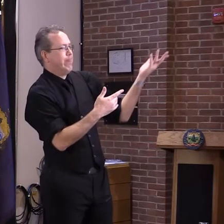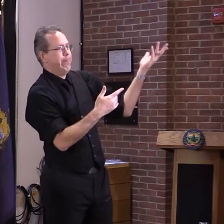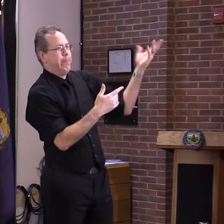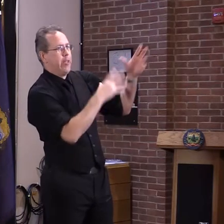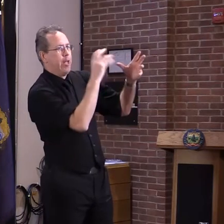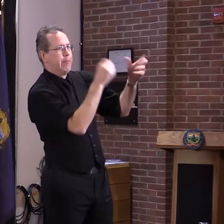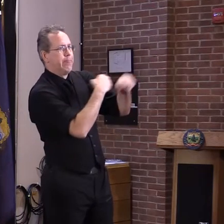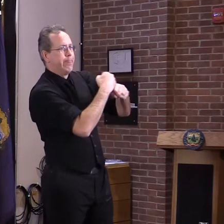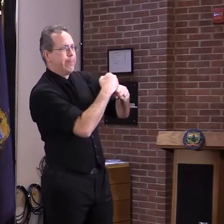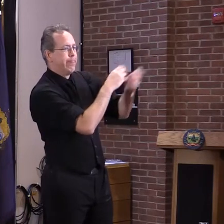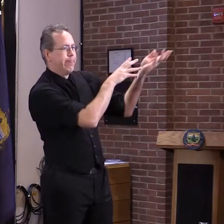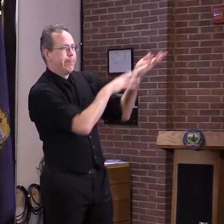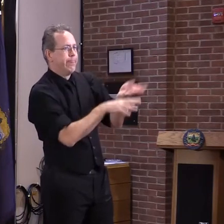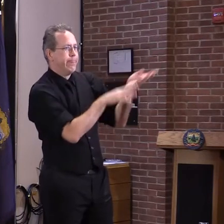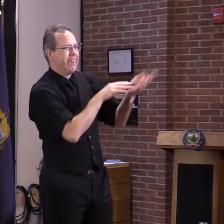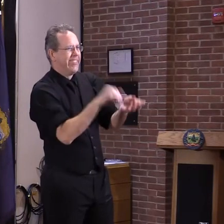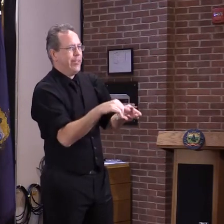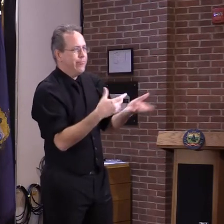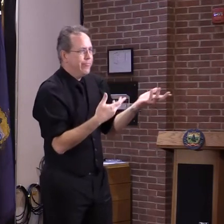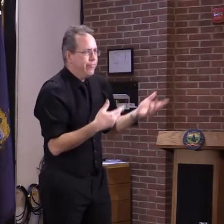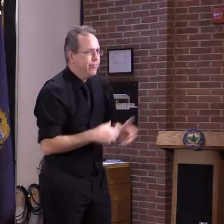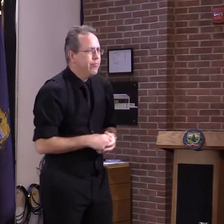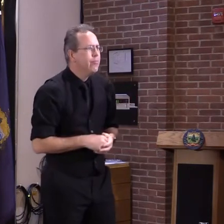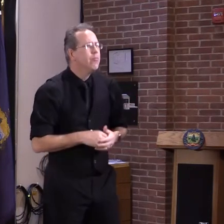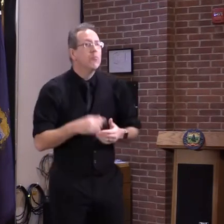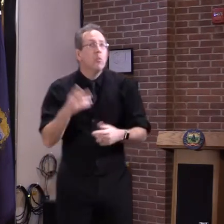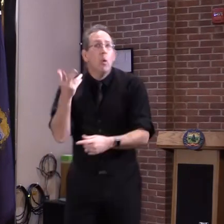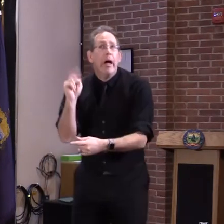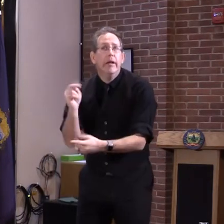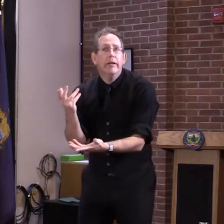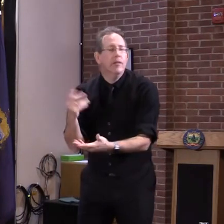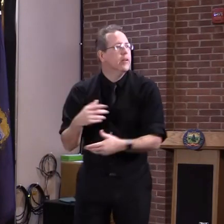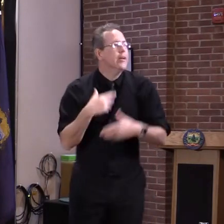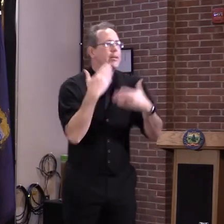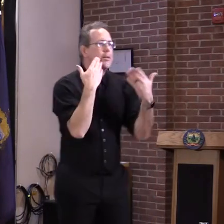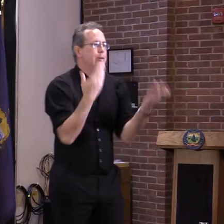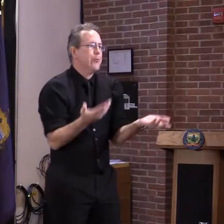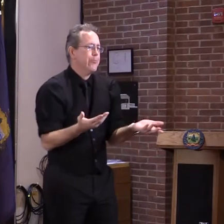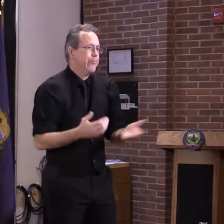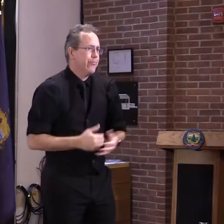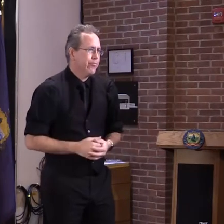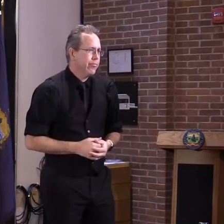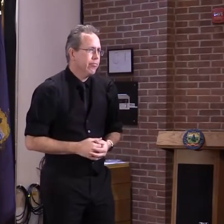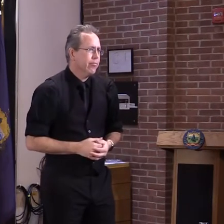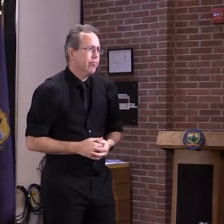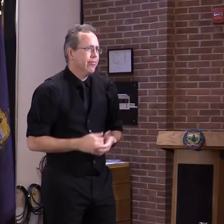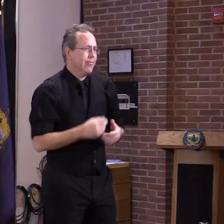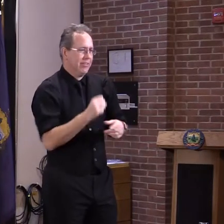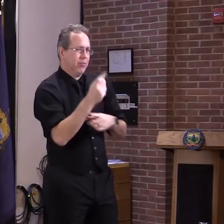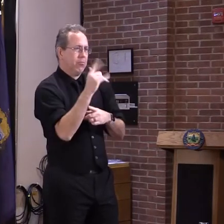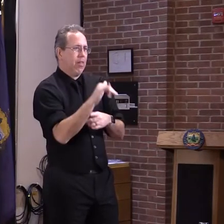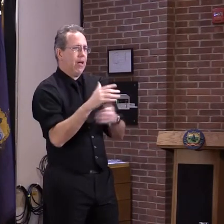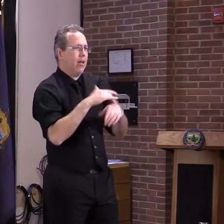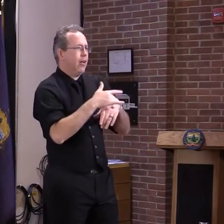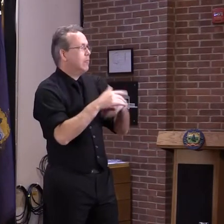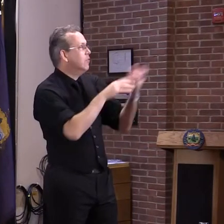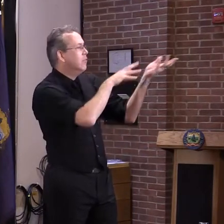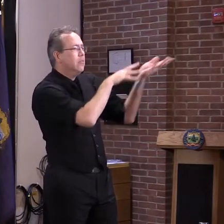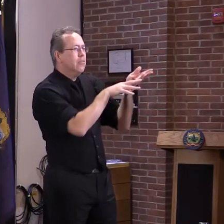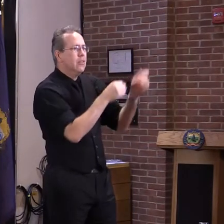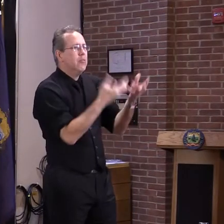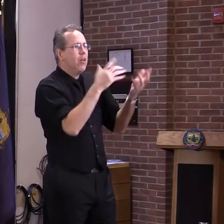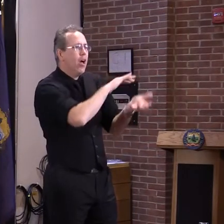And no time frame on that? No, I mean, they have a, when I say supply for them, it is the quantity of supply, but they're also a much more